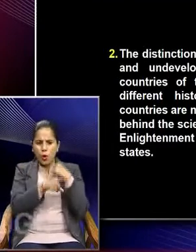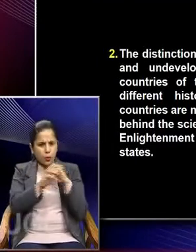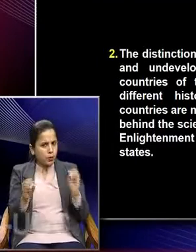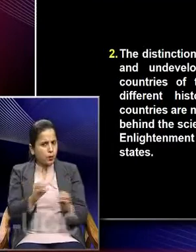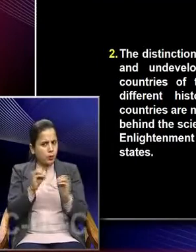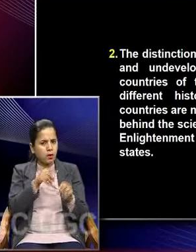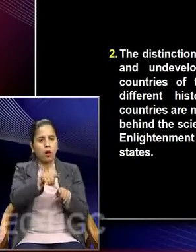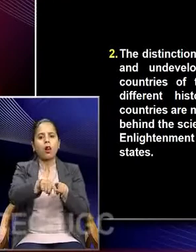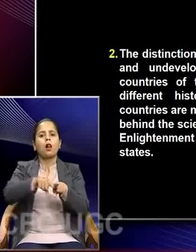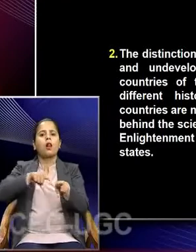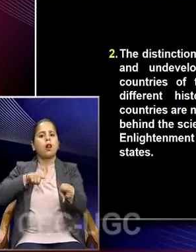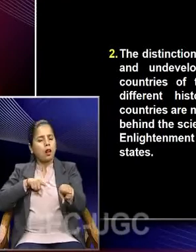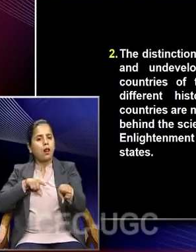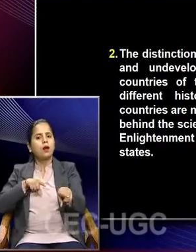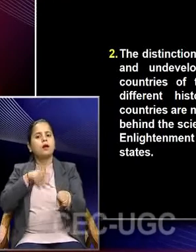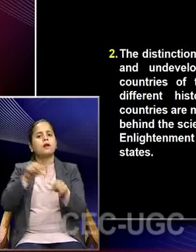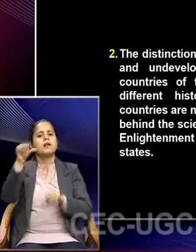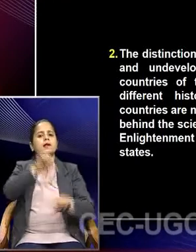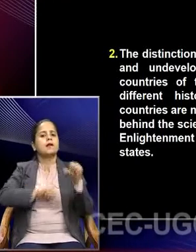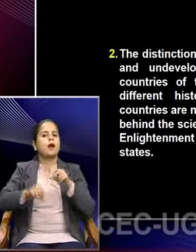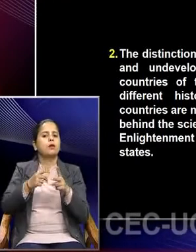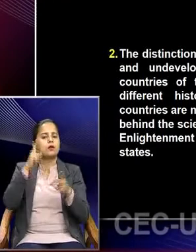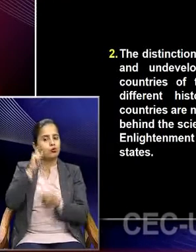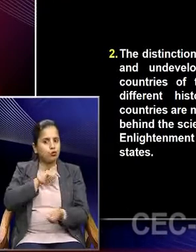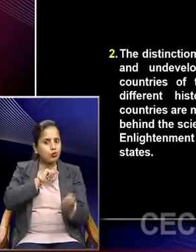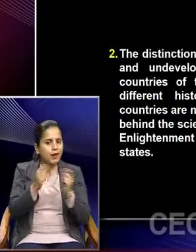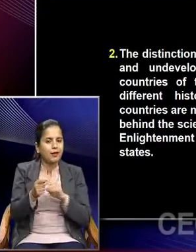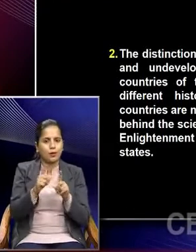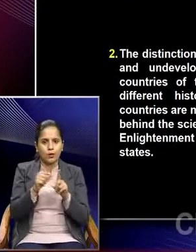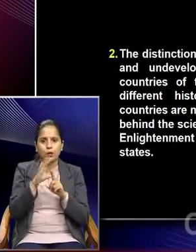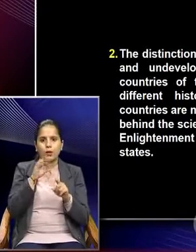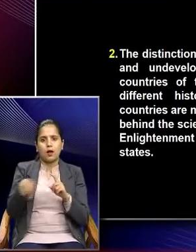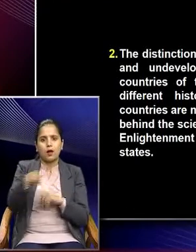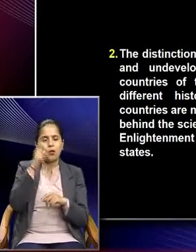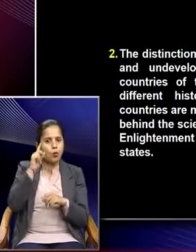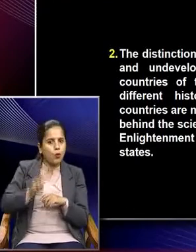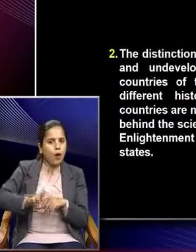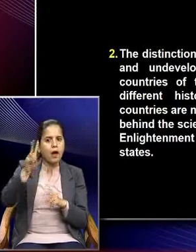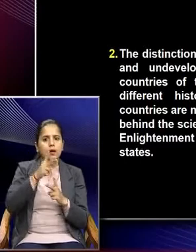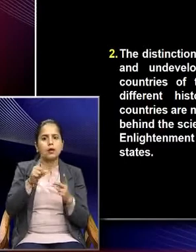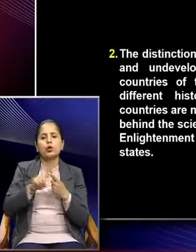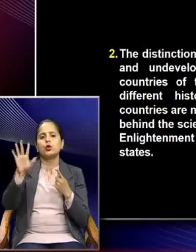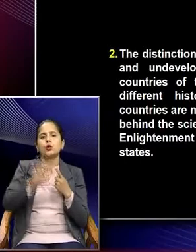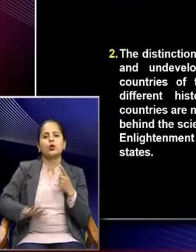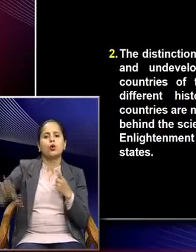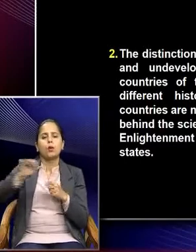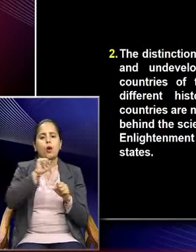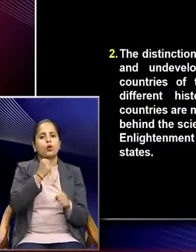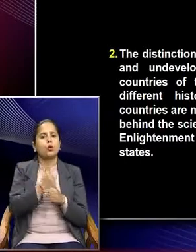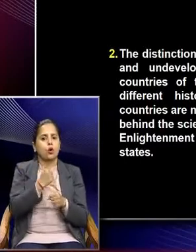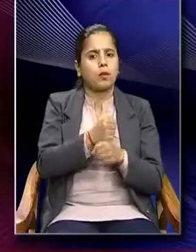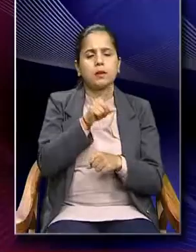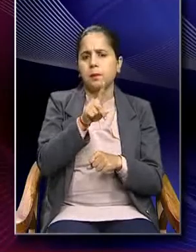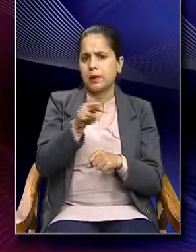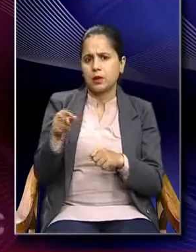lag behind in the scientific transformation or the enlightened values of the European states. It means